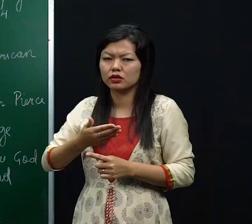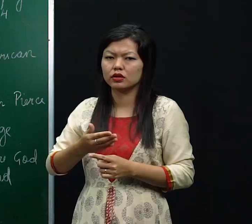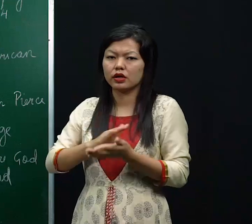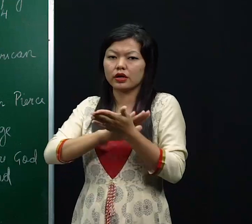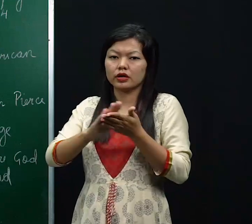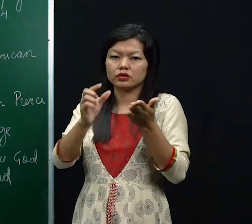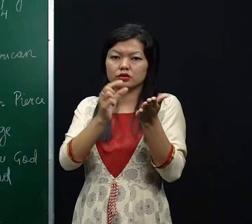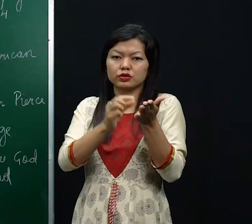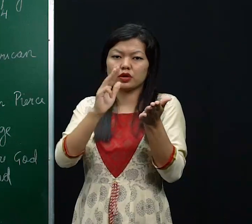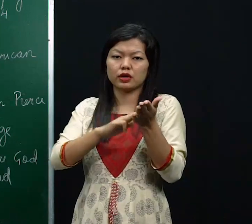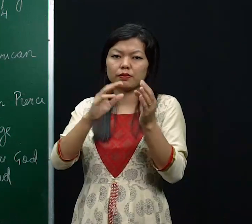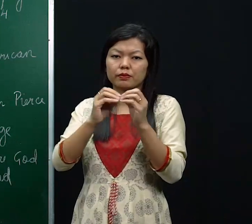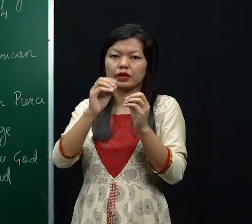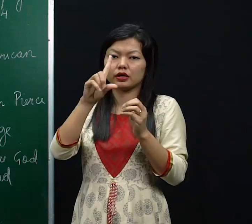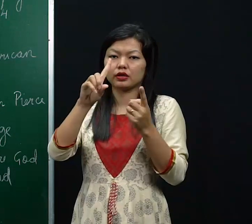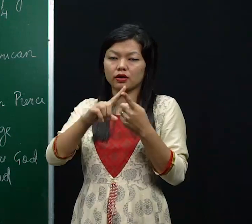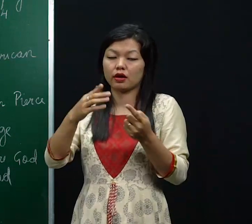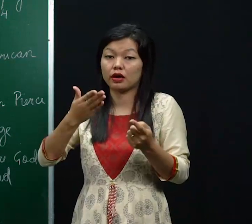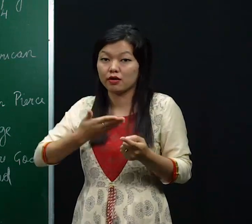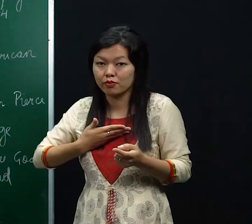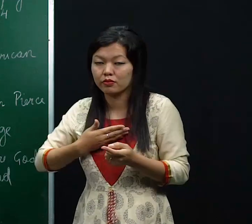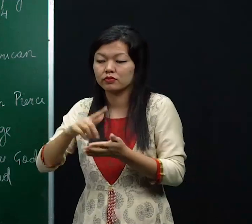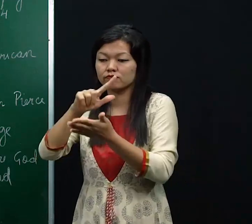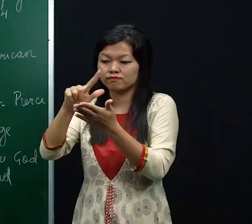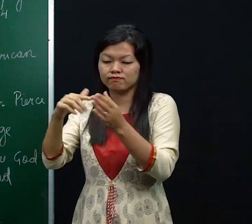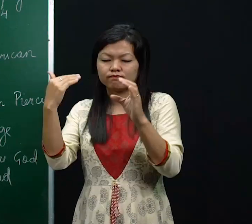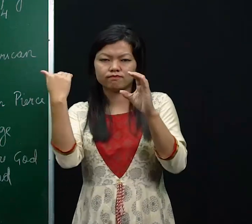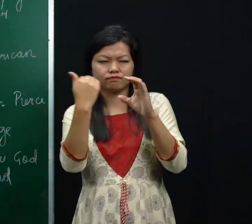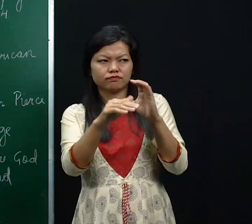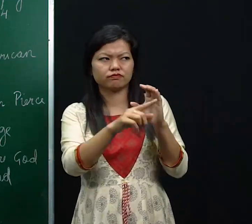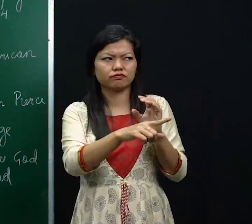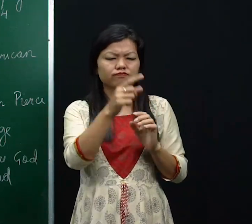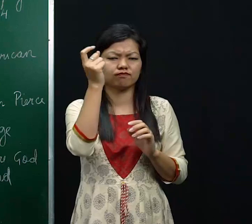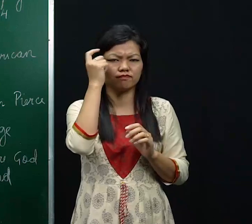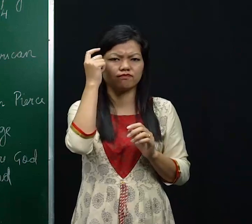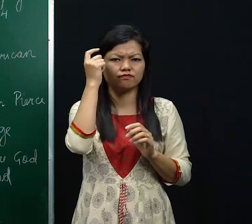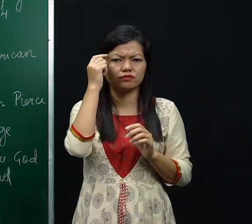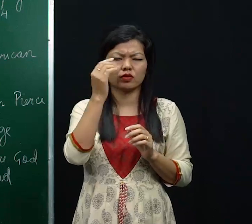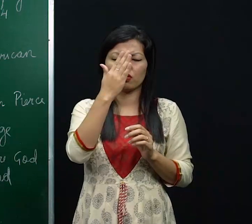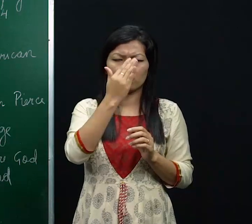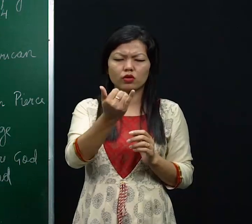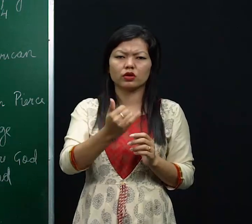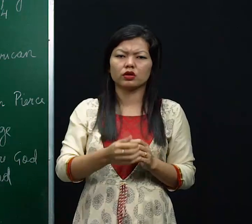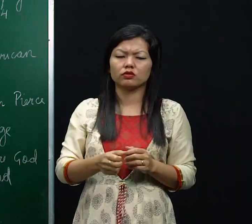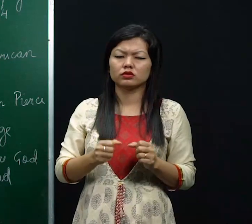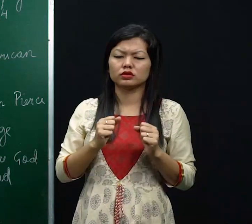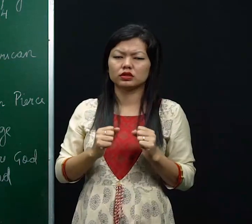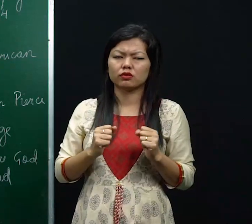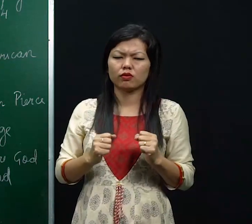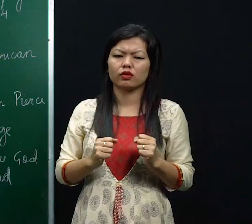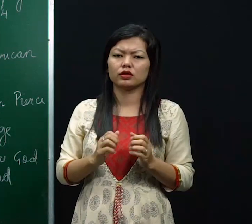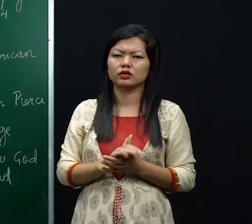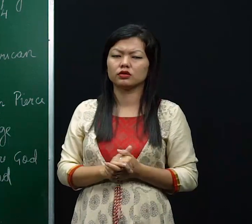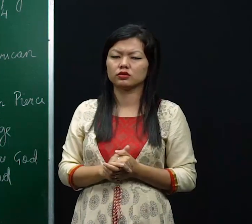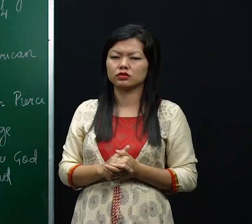have friendship with these tribes. And he knew very well that these people, this